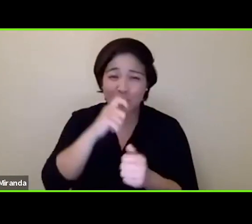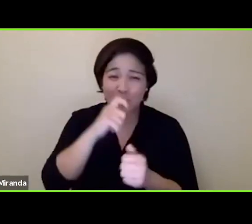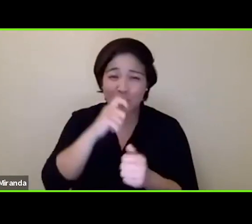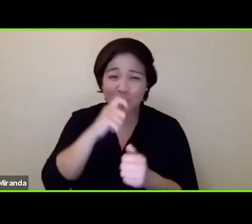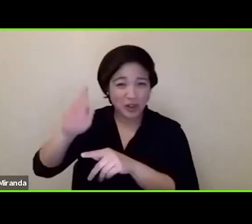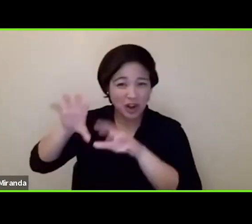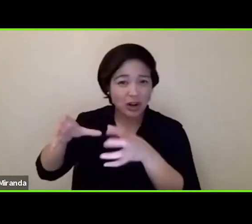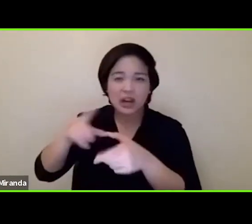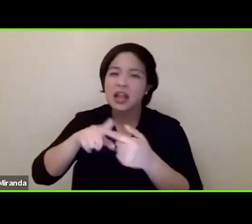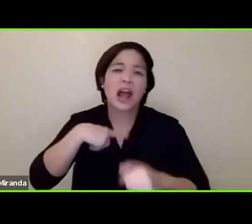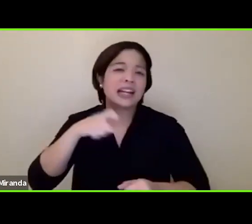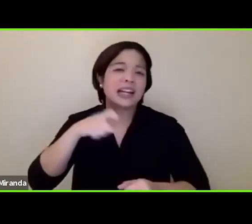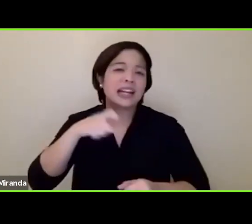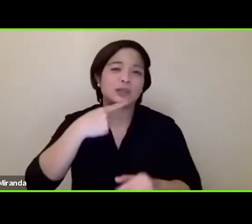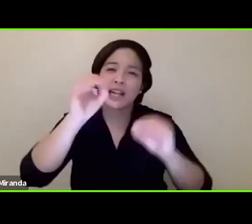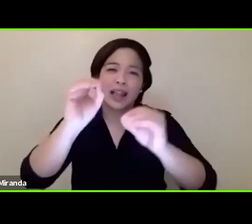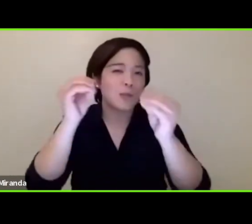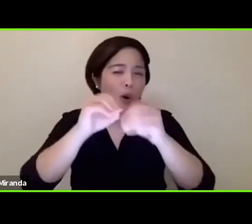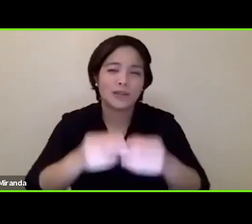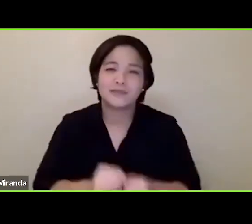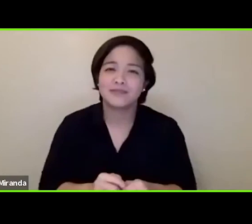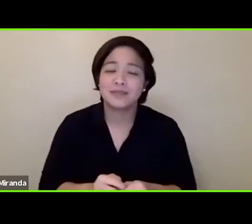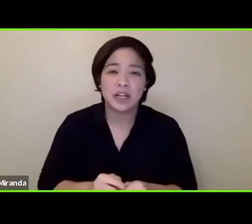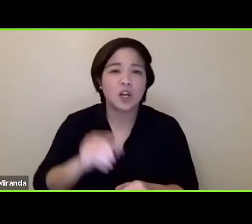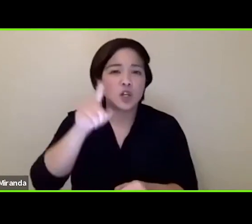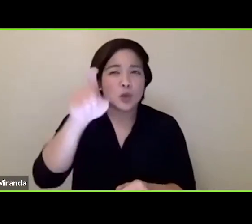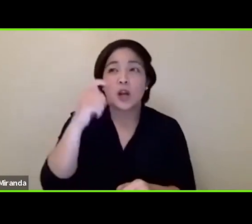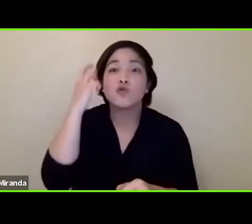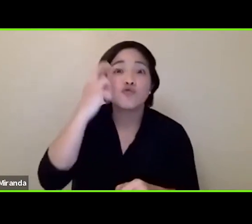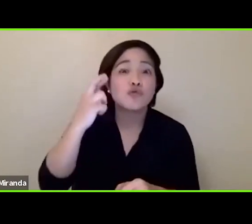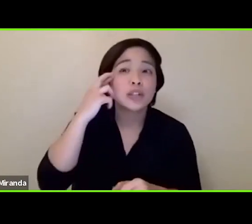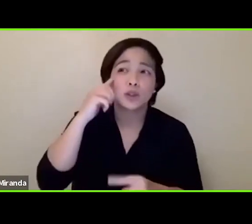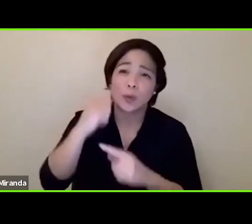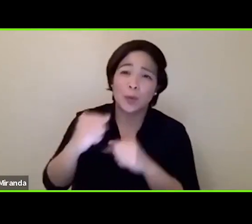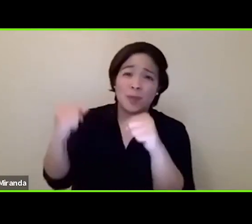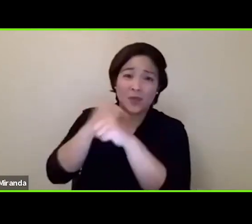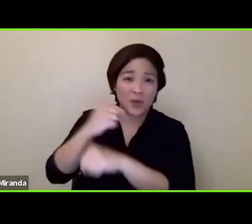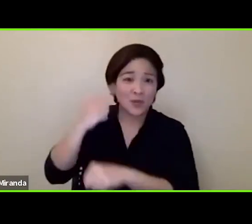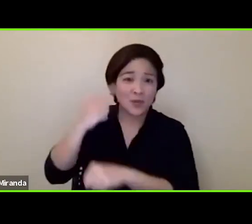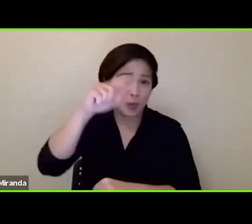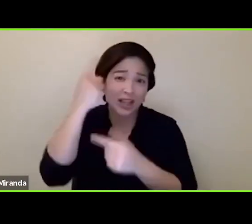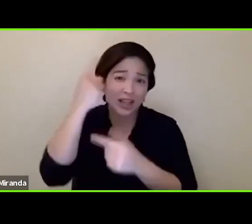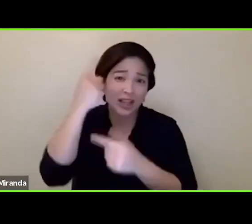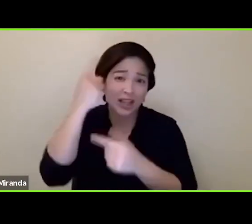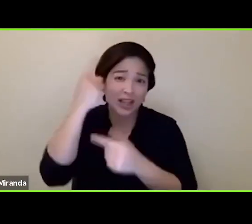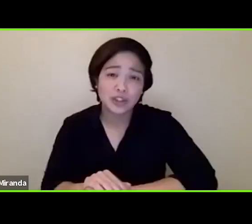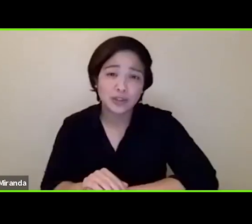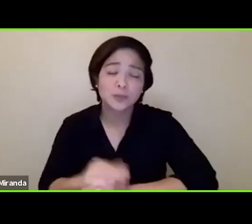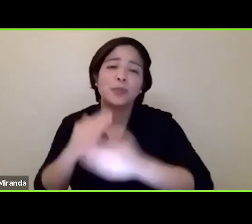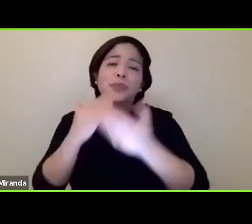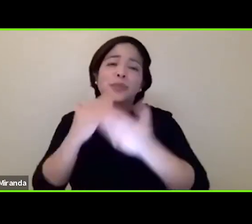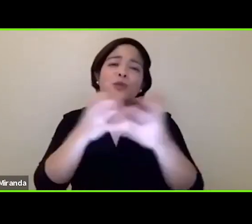more in terms of a reason to fight for Black liberation. Thank you so much for your time.